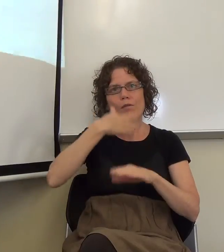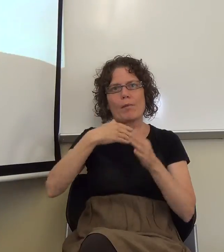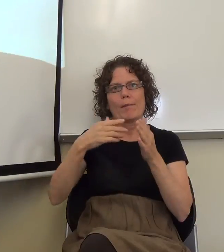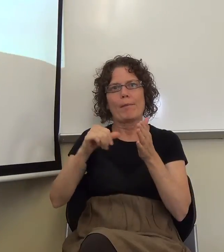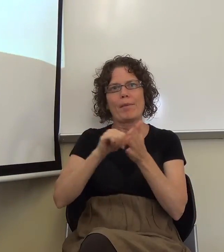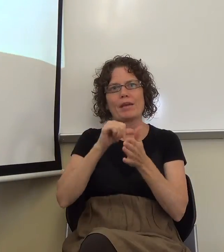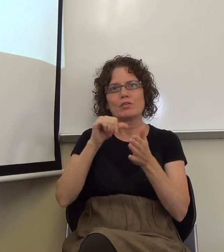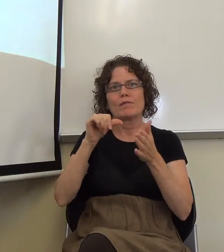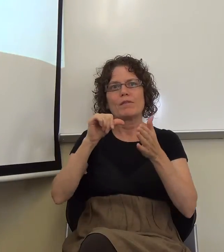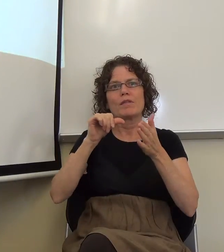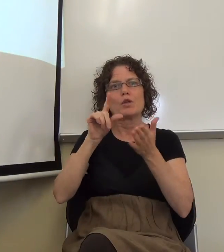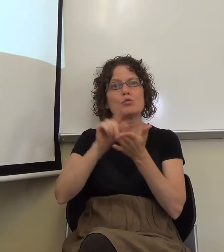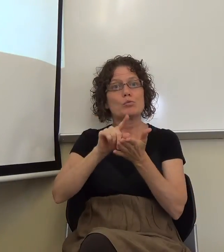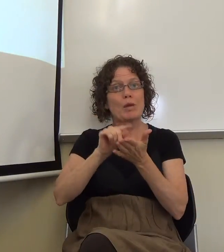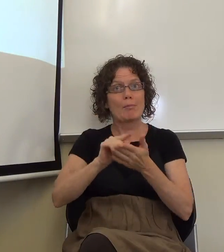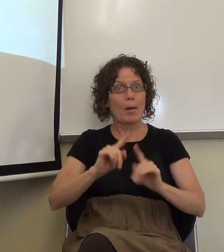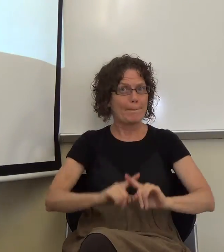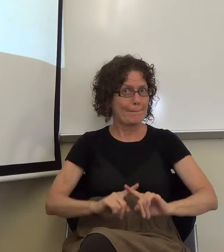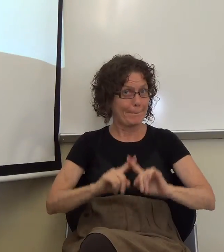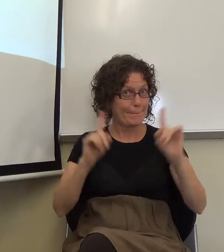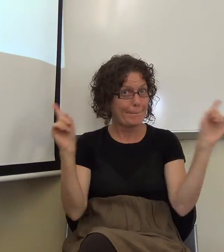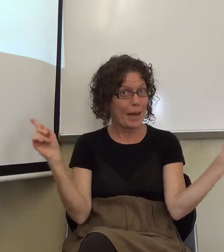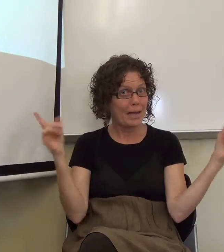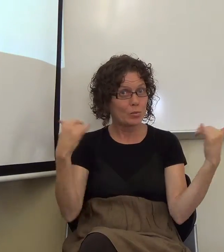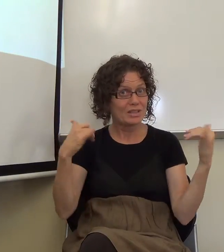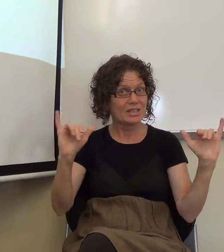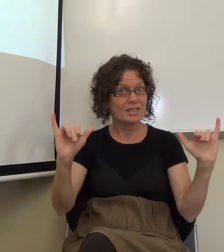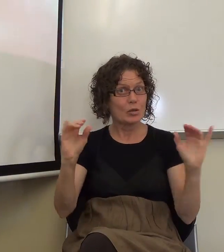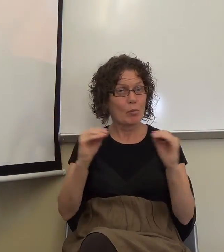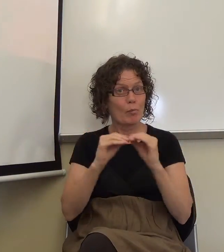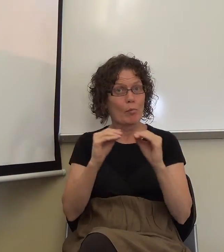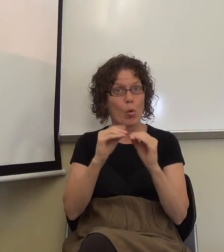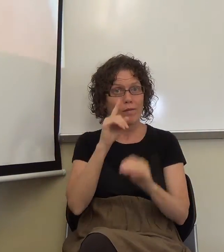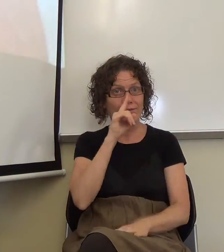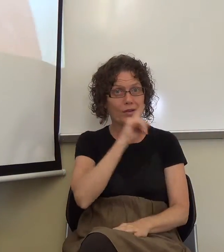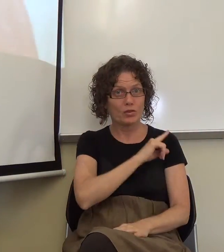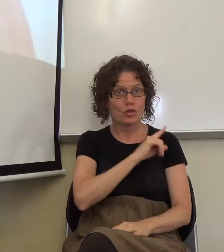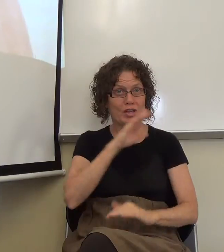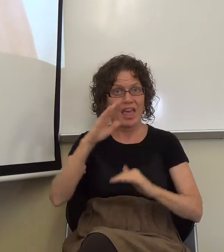but it was still more fiction than,